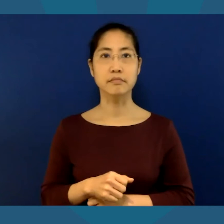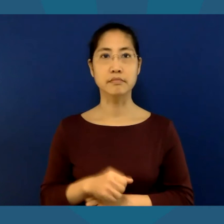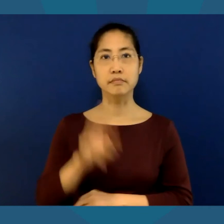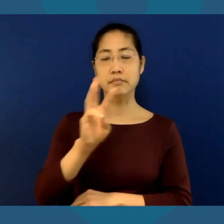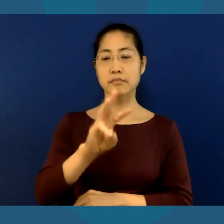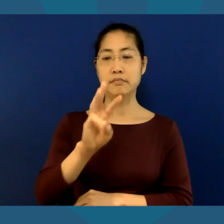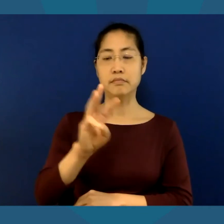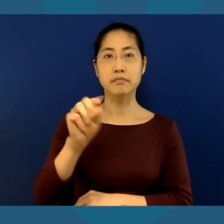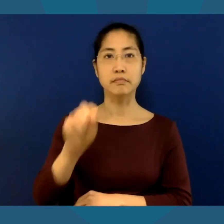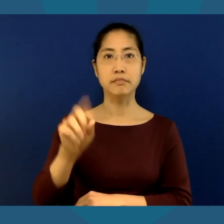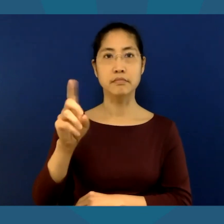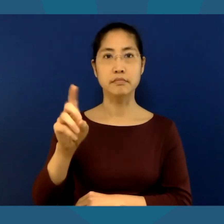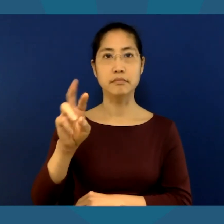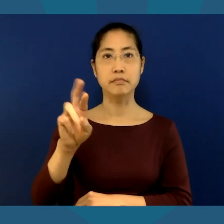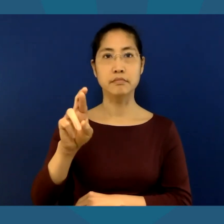Website,